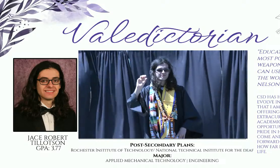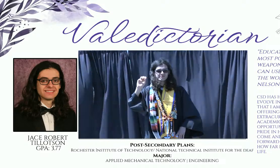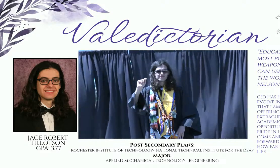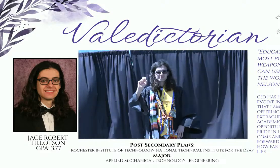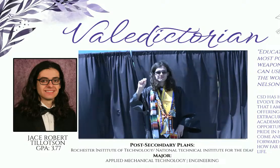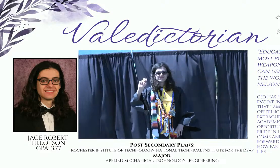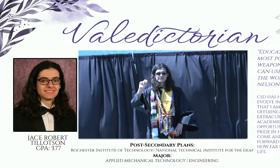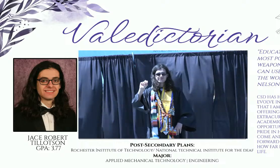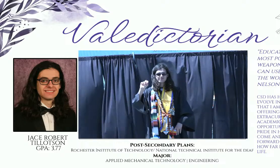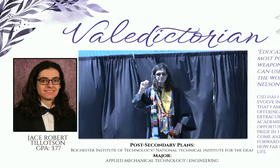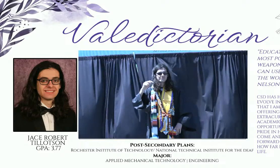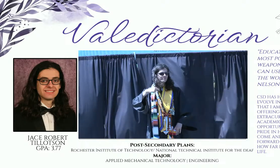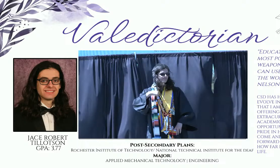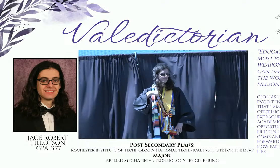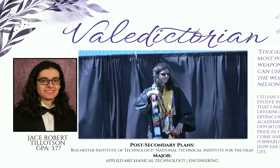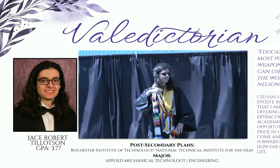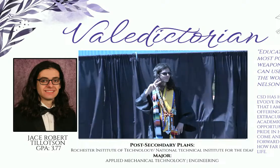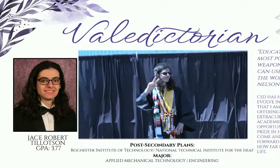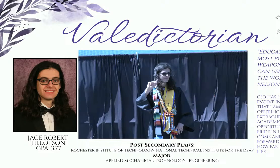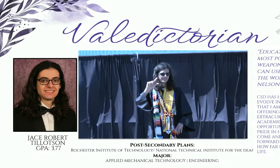My name is Jace Tillotson,